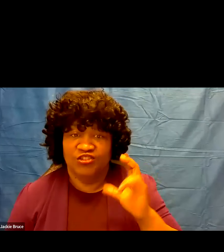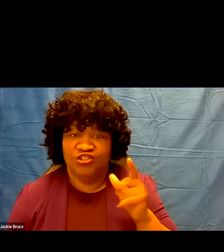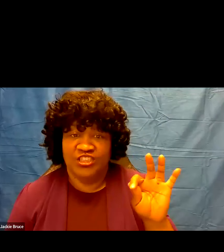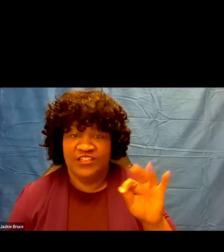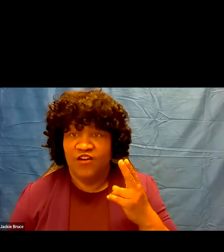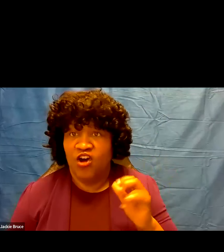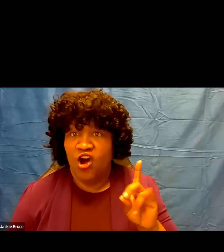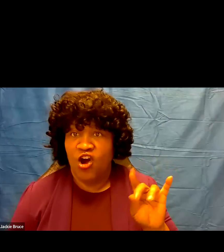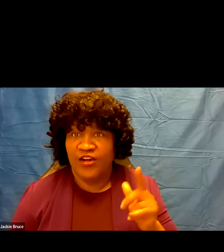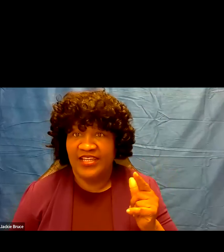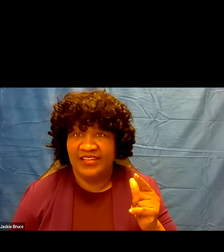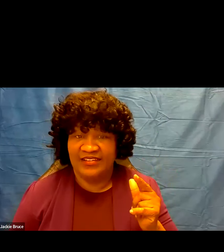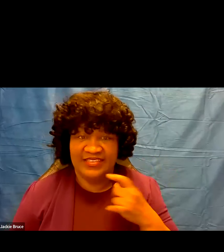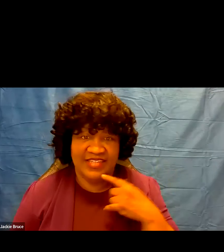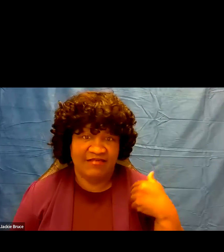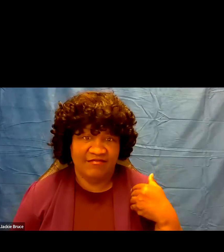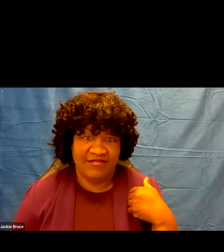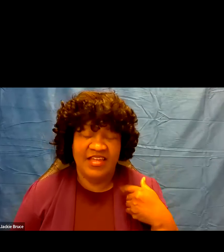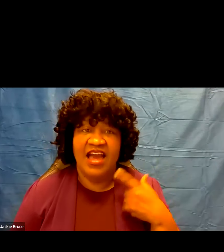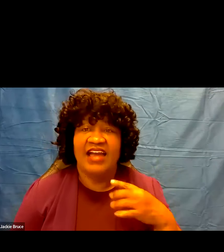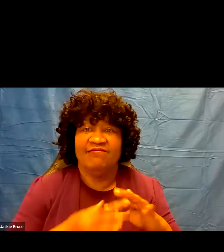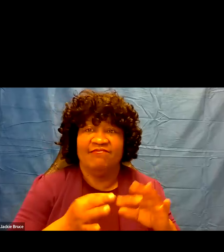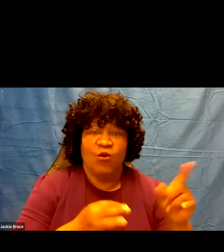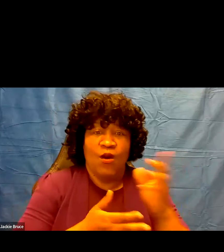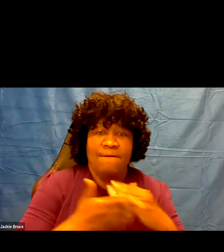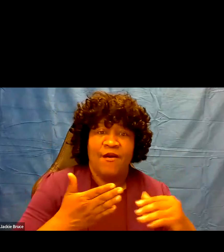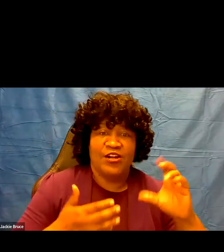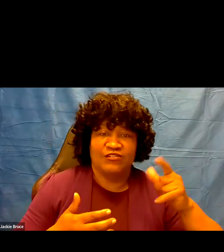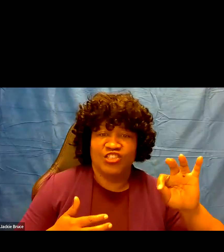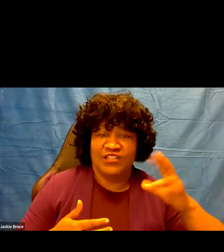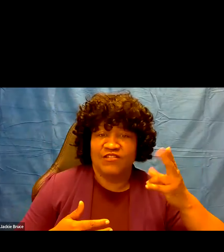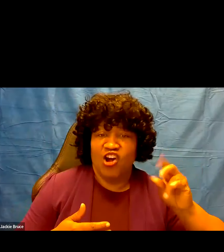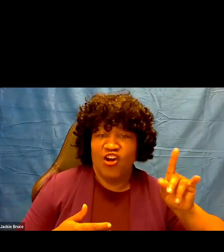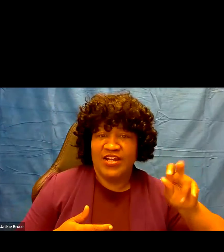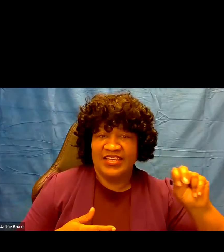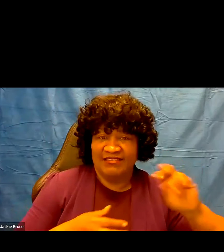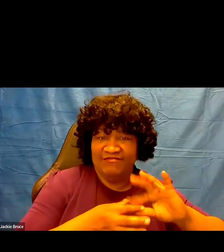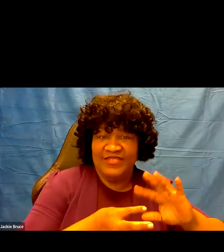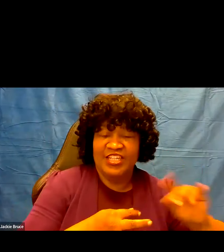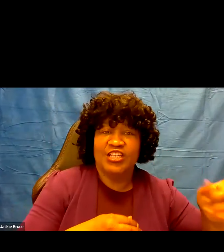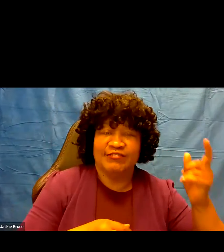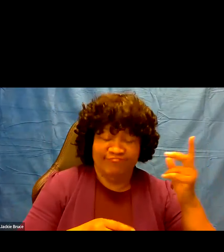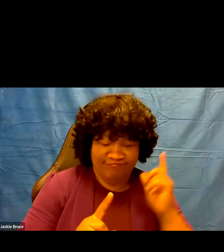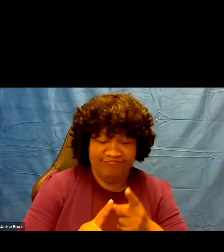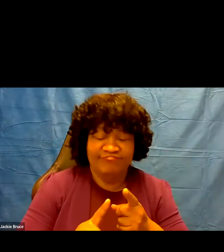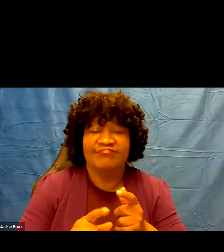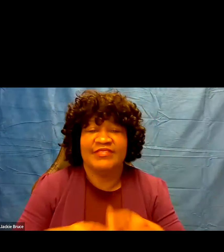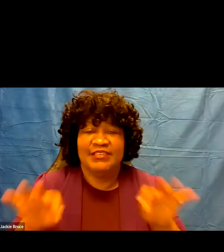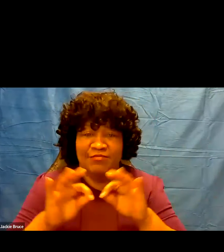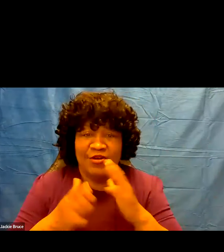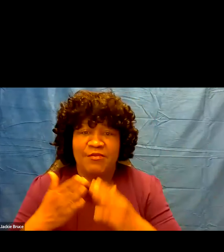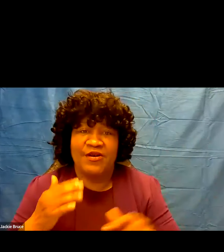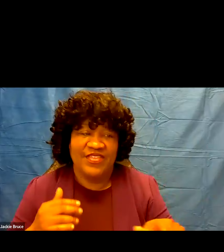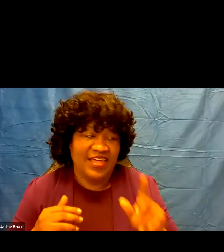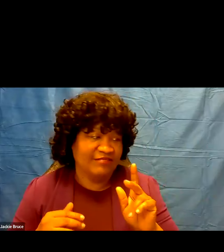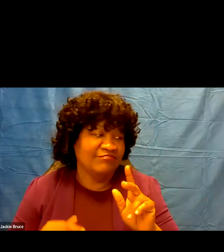focused on one piece of Chief Harding's comment, but Adam reminded me that there was a bigger point there that Bipasha spoke to,